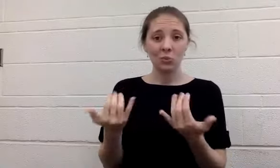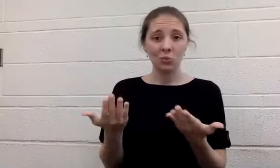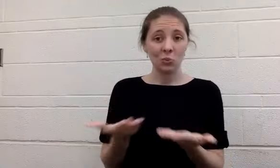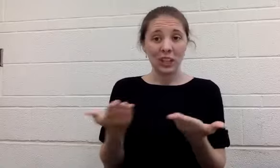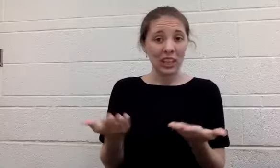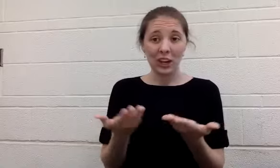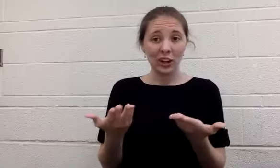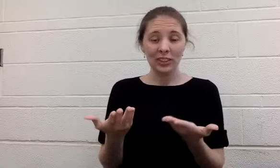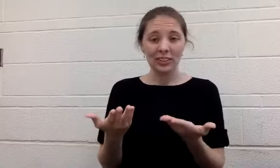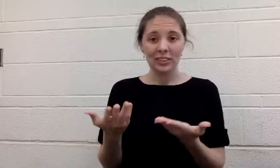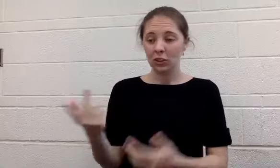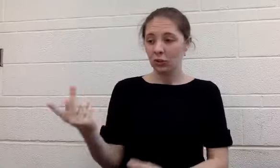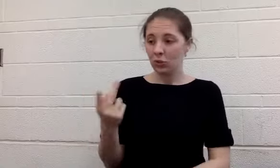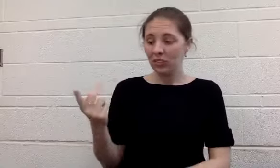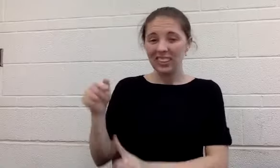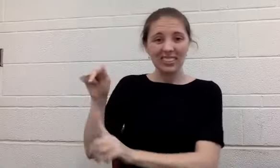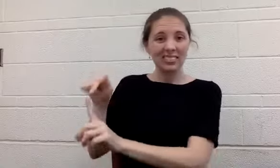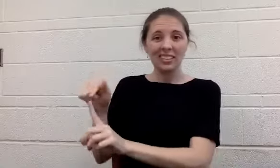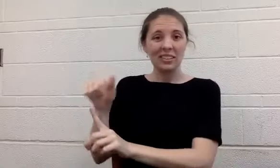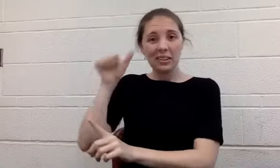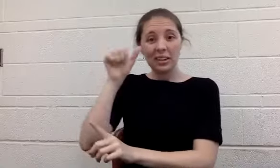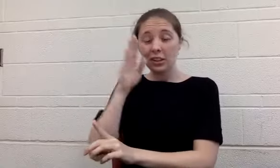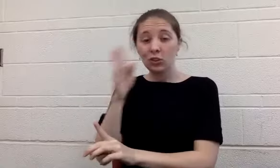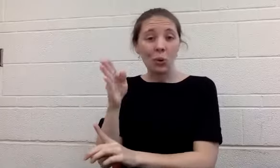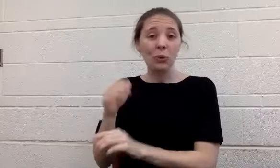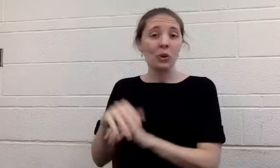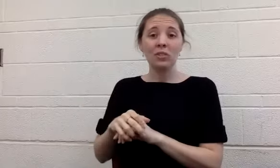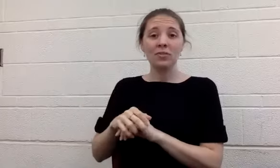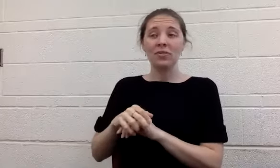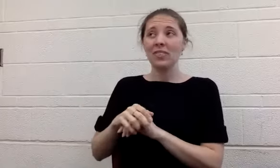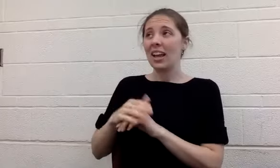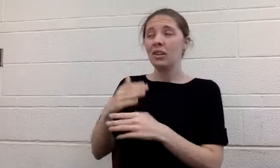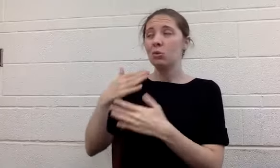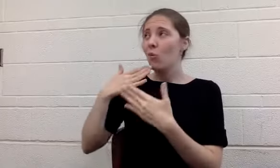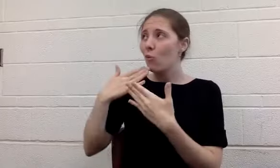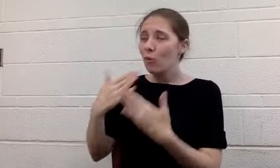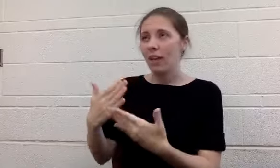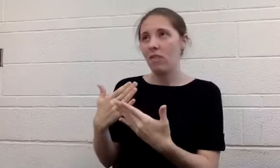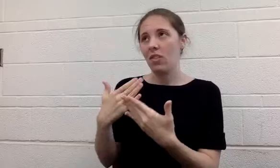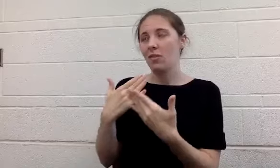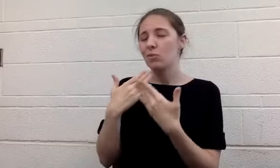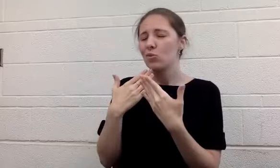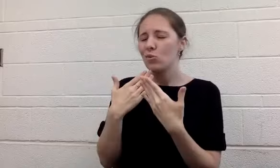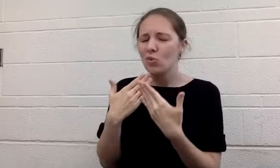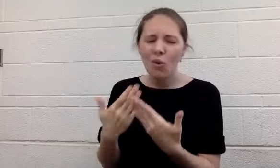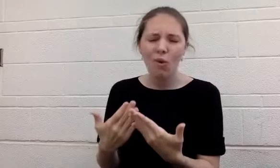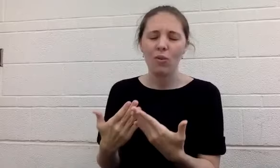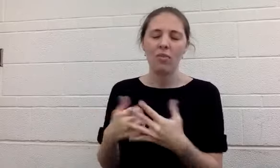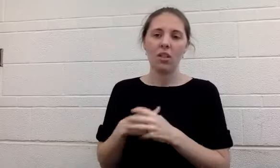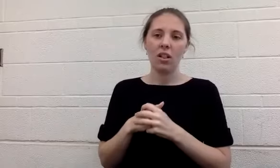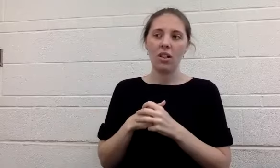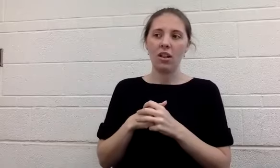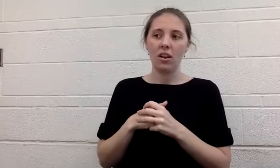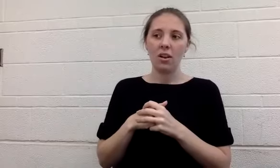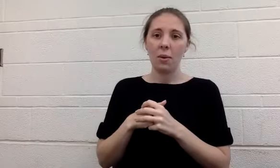12, 14, 16 years. You have to just do it one day at a time. And God puts those people in my life that helps me be able to get through it.